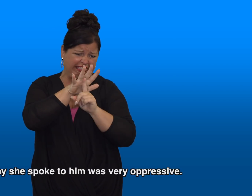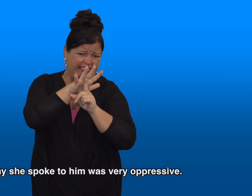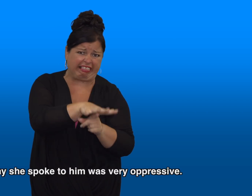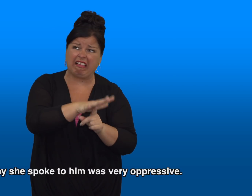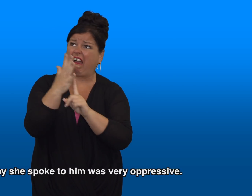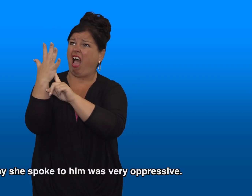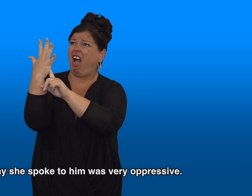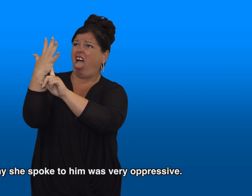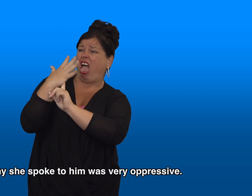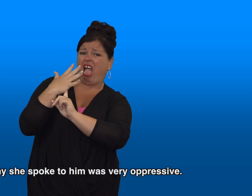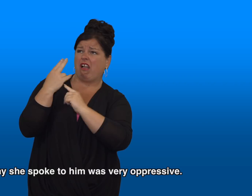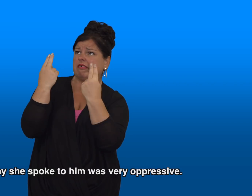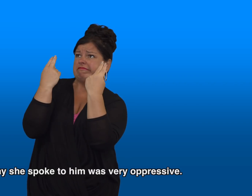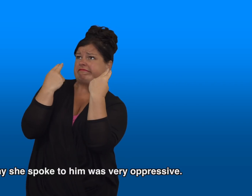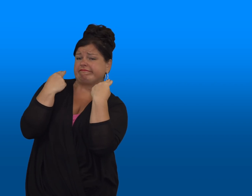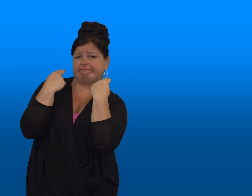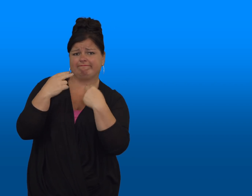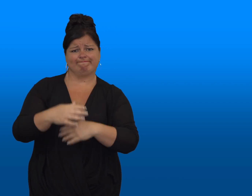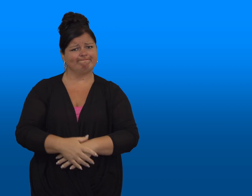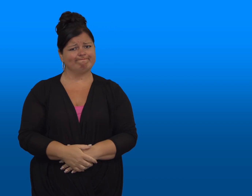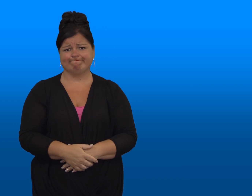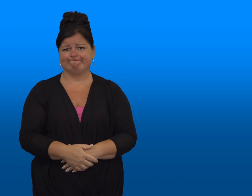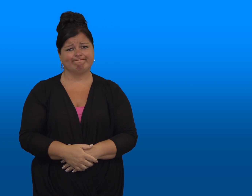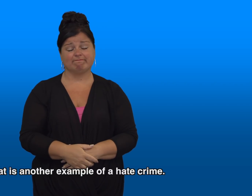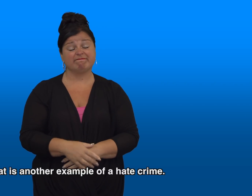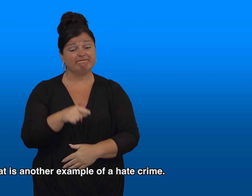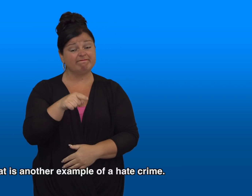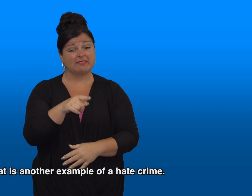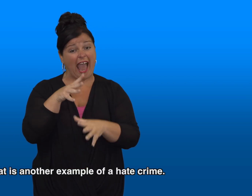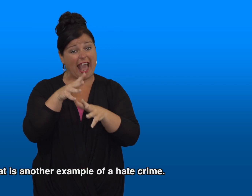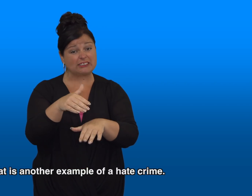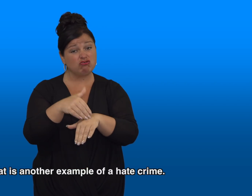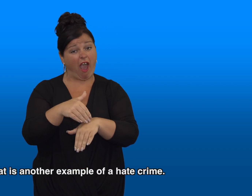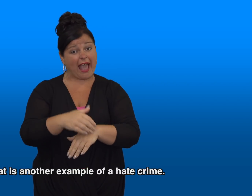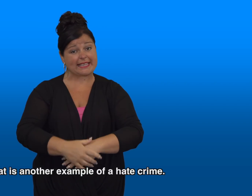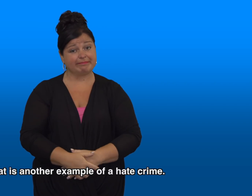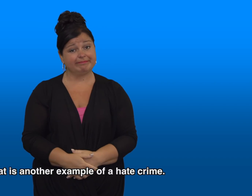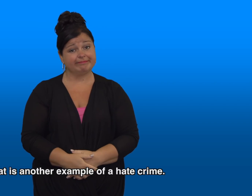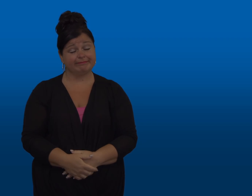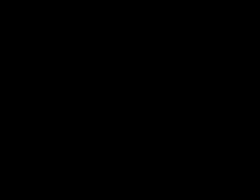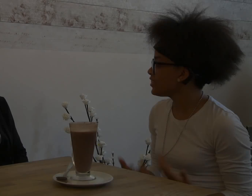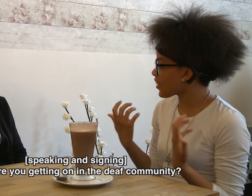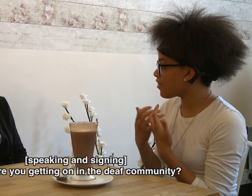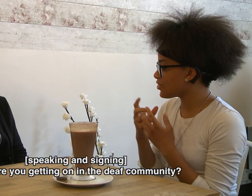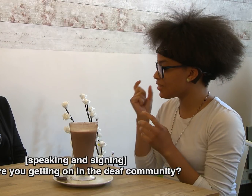way she spoke to him was very oppressive. That is another example of a hate crime. So I'm your